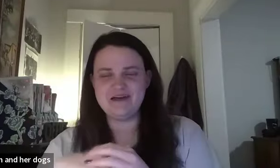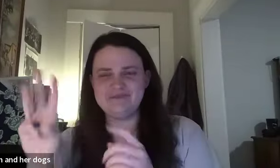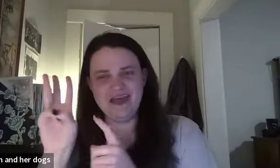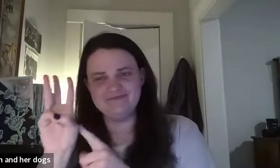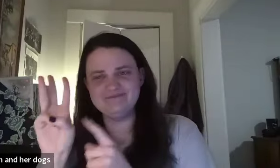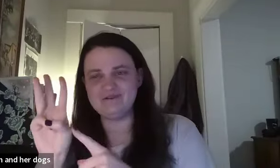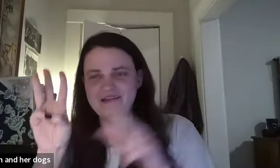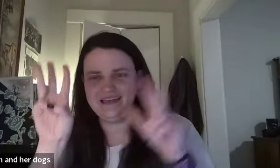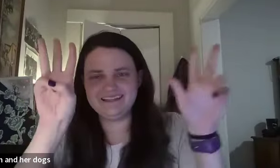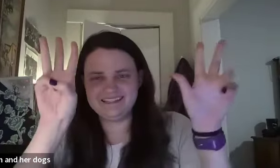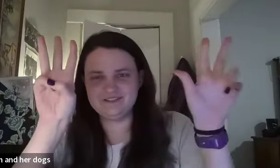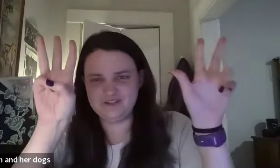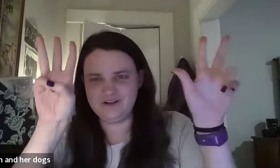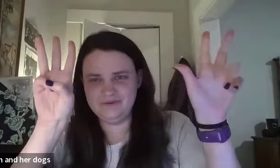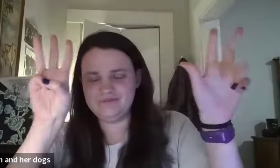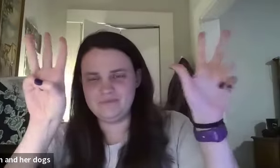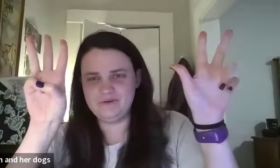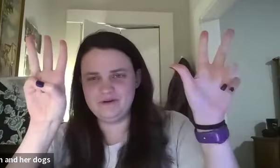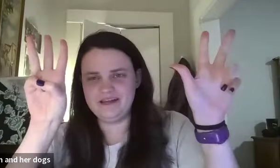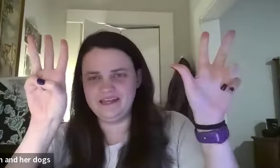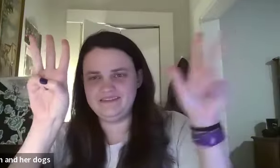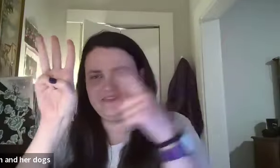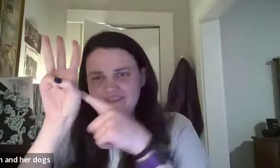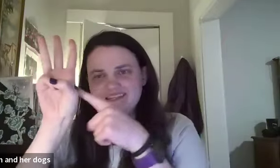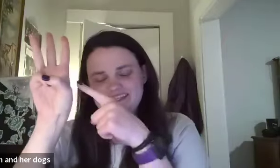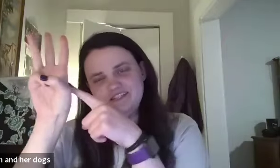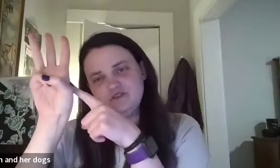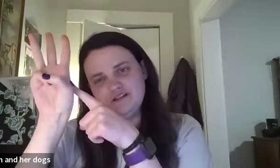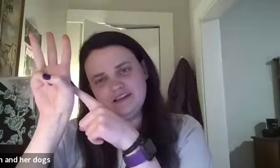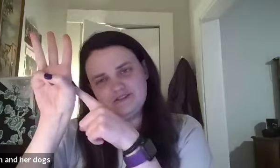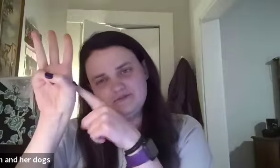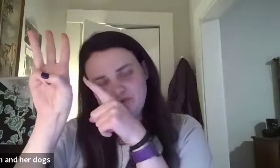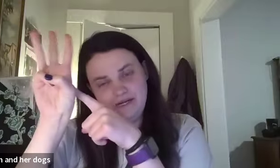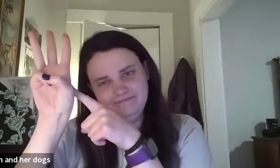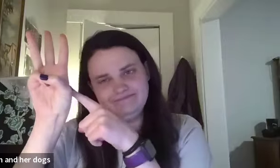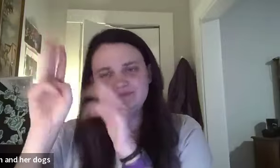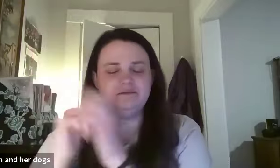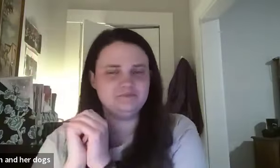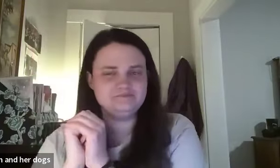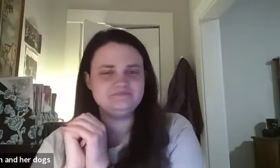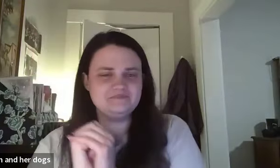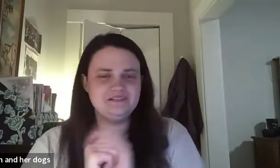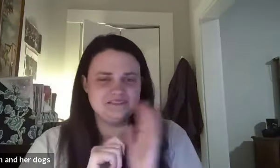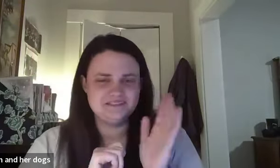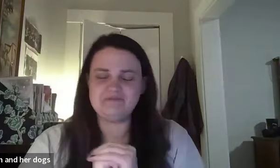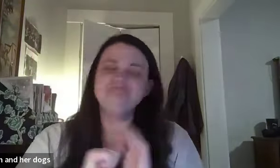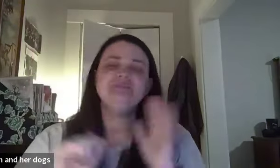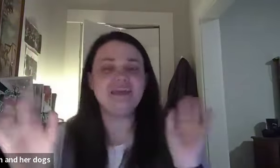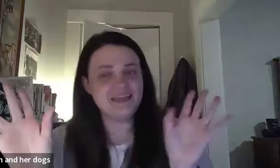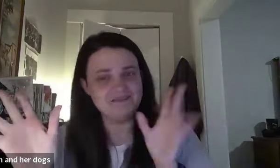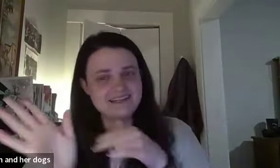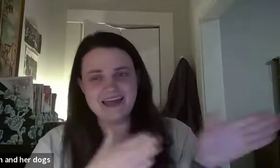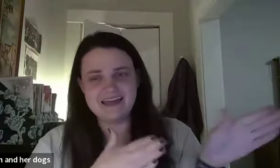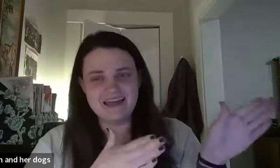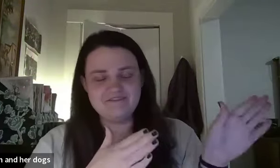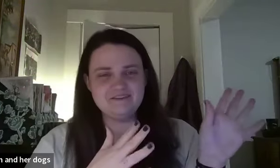that. But yeah, so like I still struggle with remembering that this can still look like a 3 to people. So, anyways, I had to have that